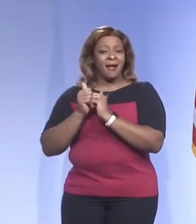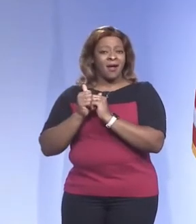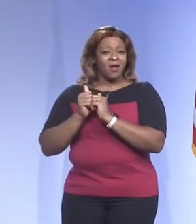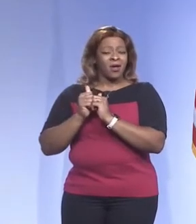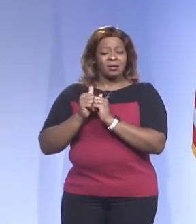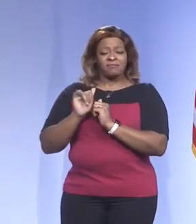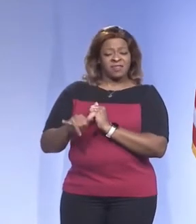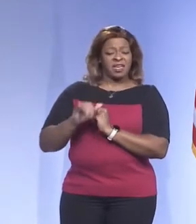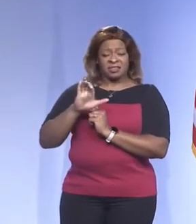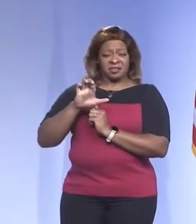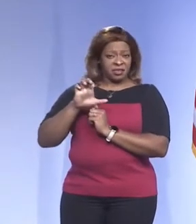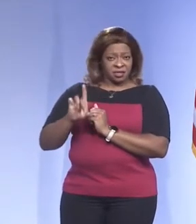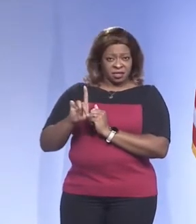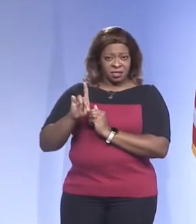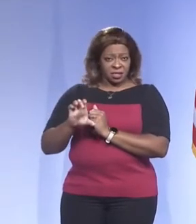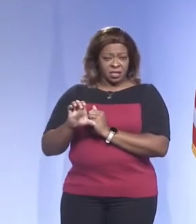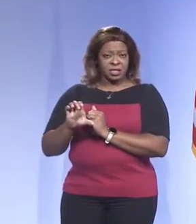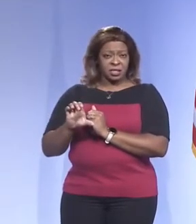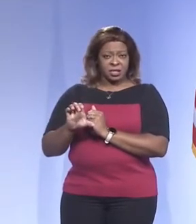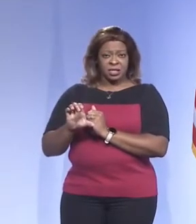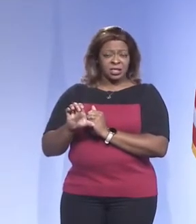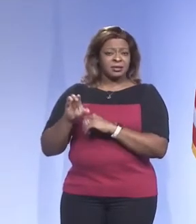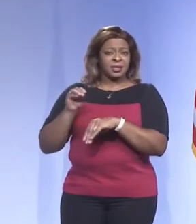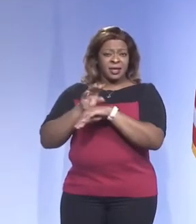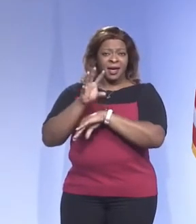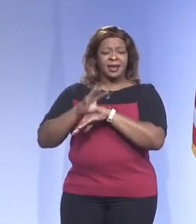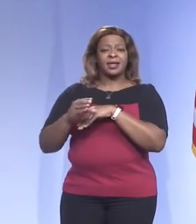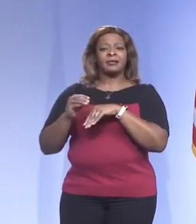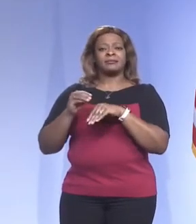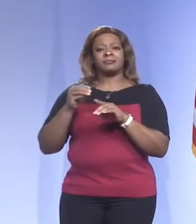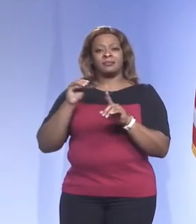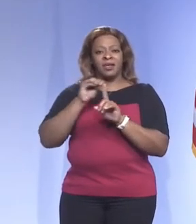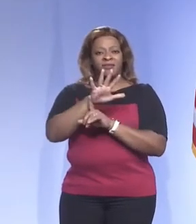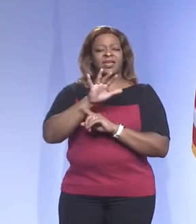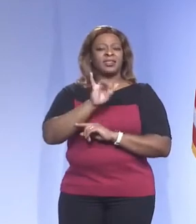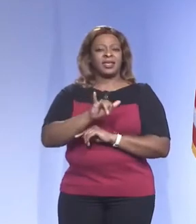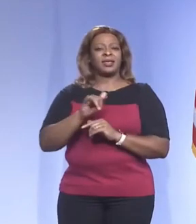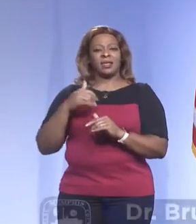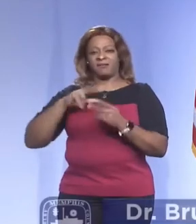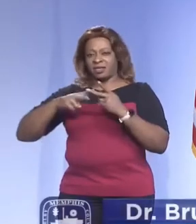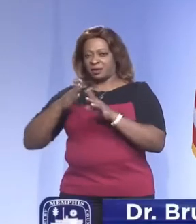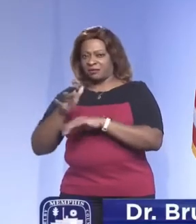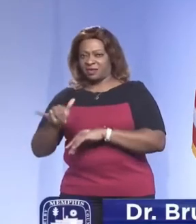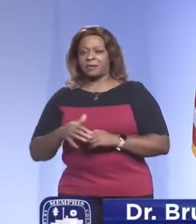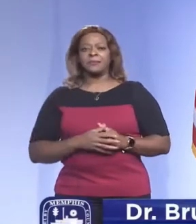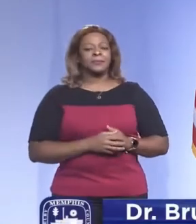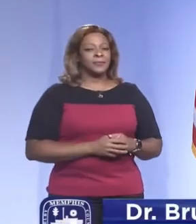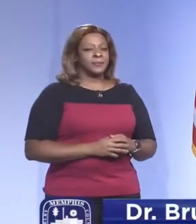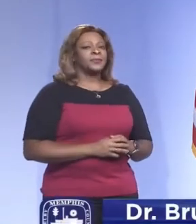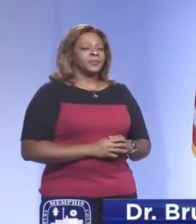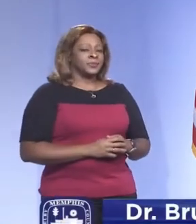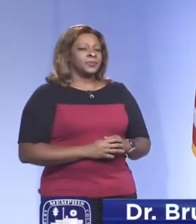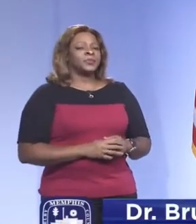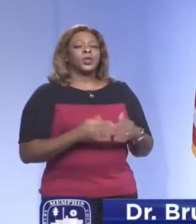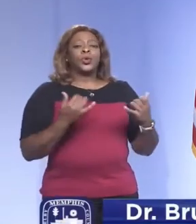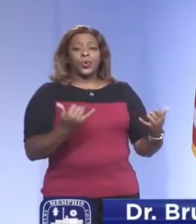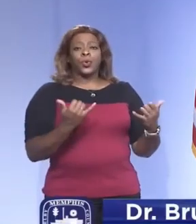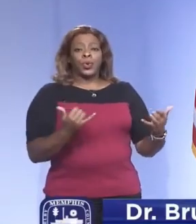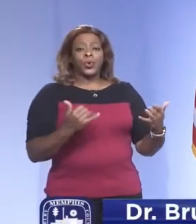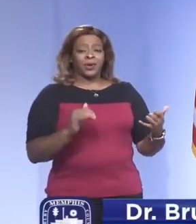does the CDC guidance affect that? And I had a follow-up. Our current